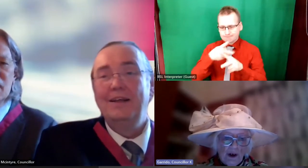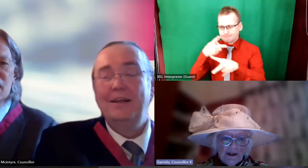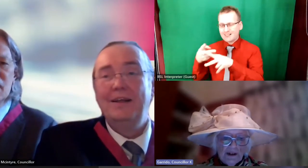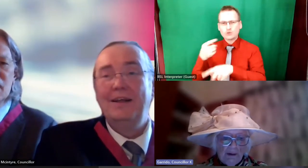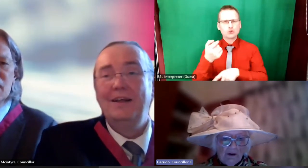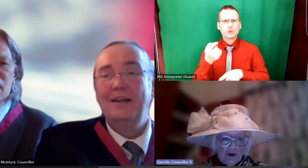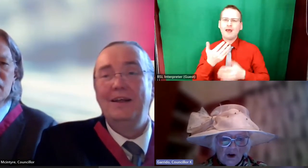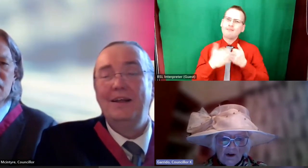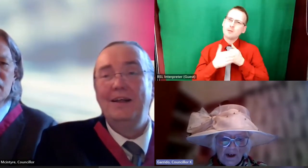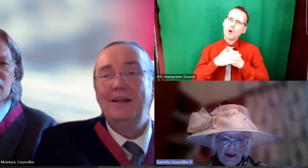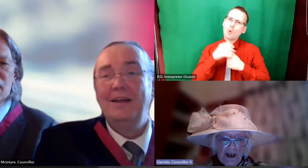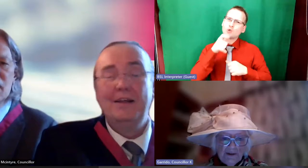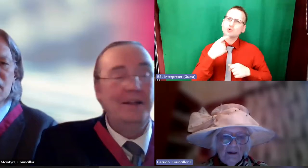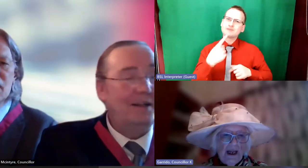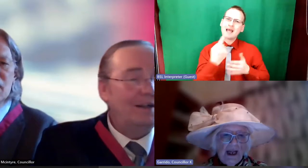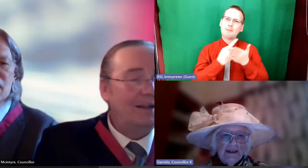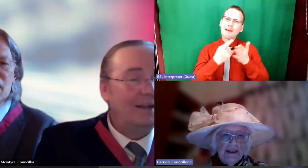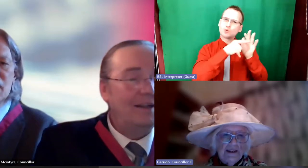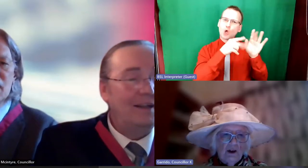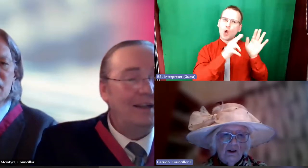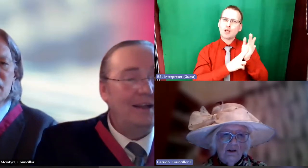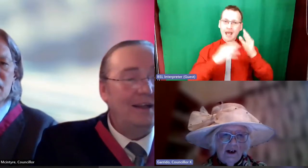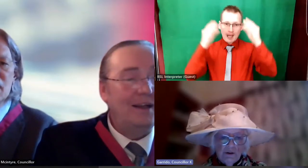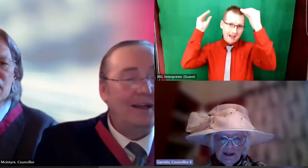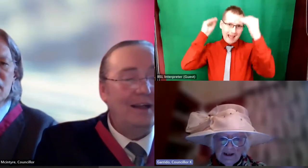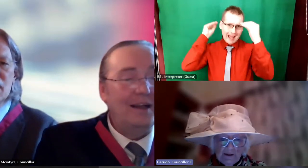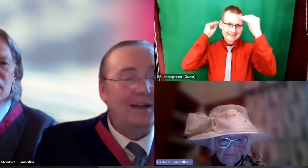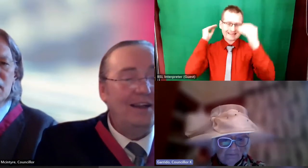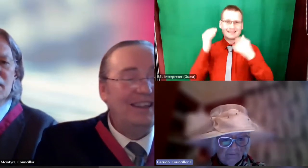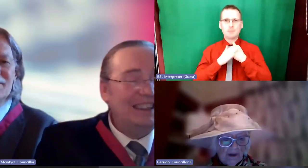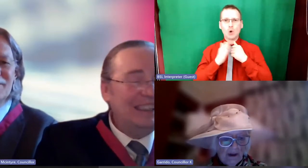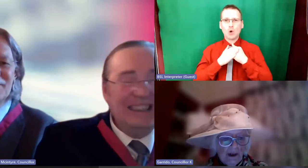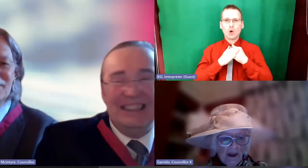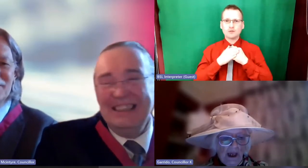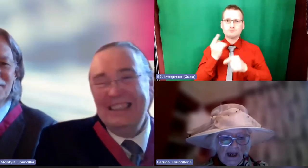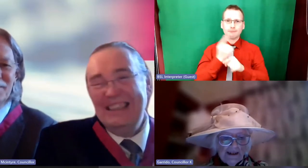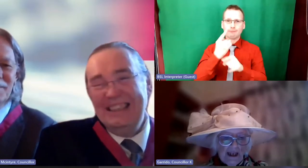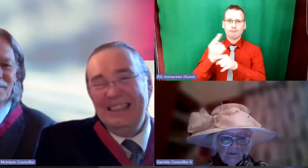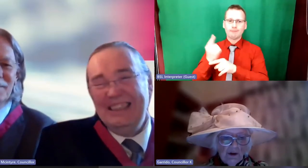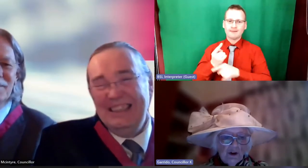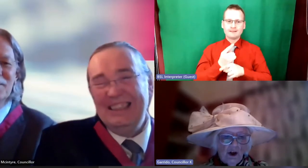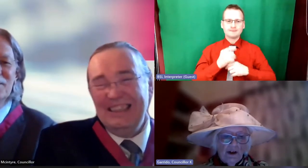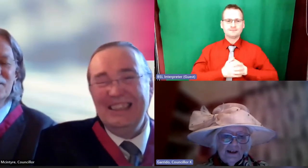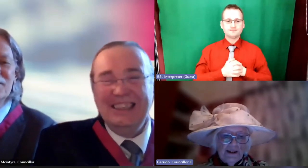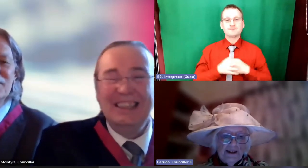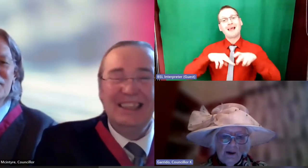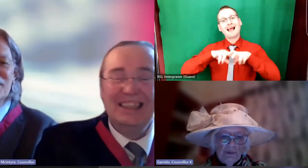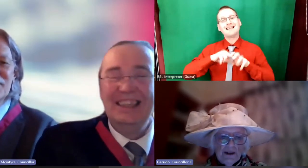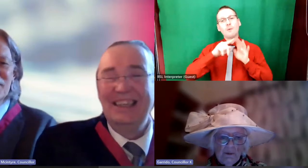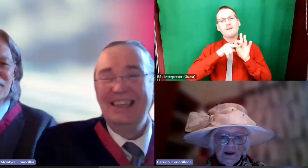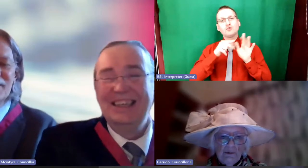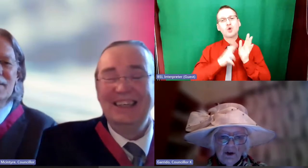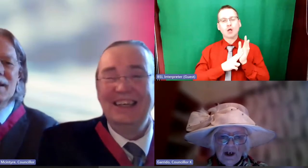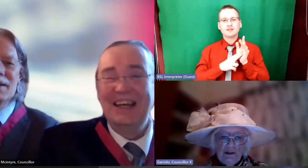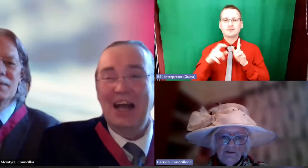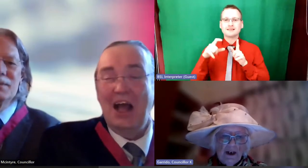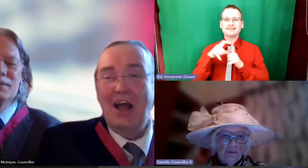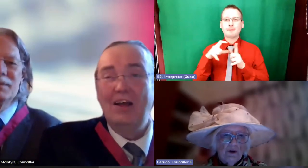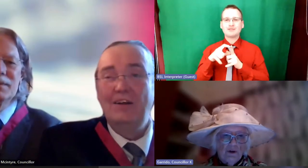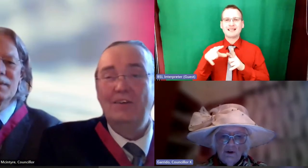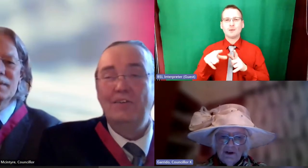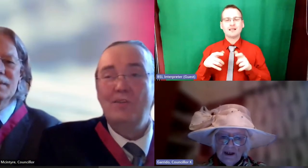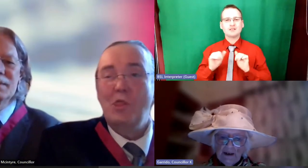more words about John, as my hat needs a longer outing. I sat with John as his deputy when he was chair